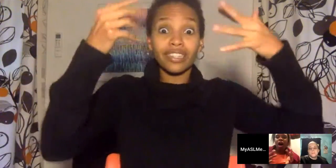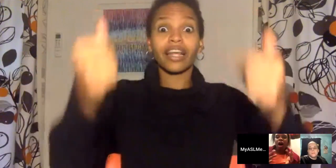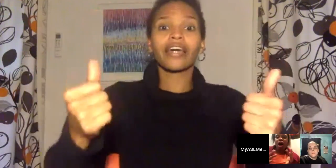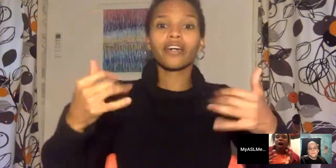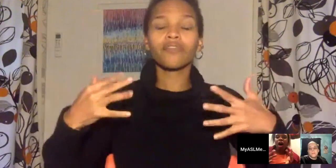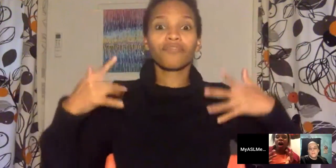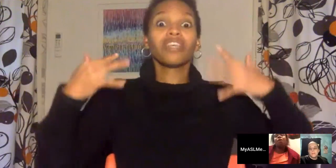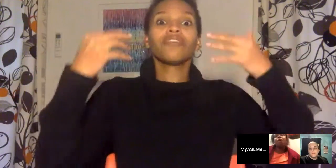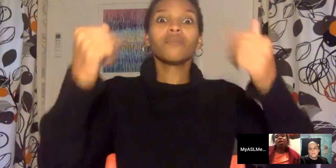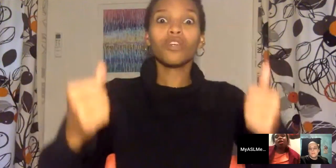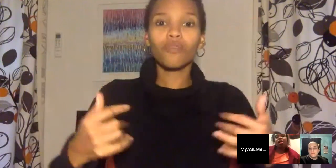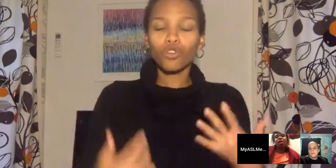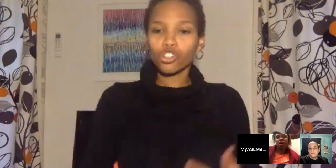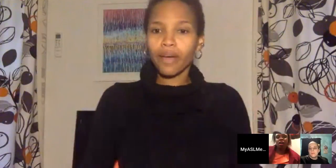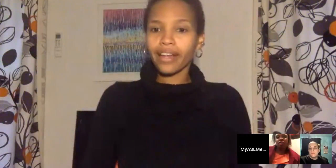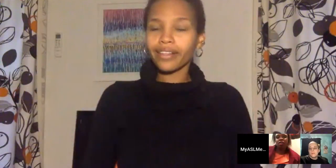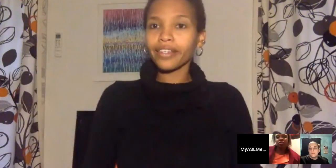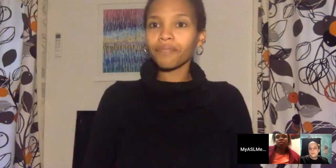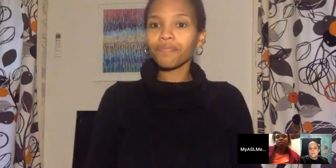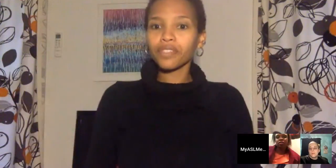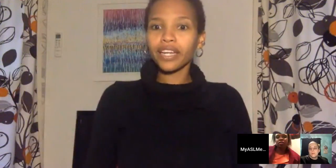like even more dramatically. Kind of neat.